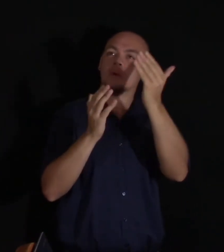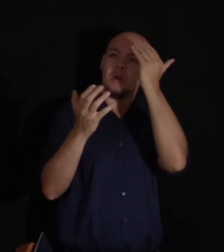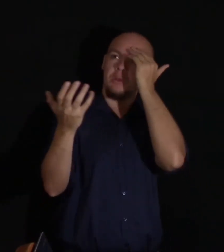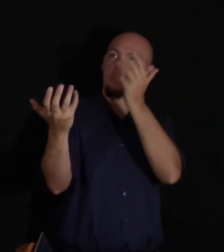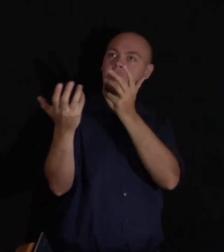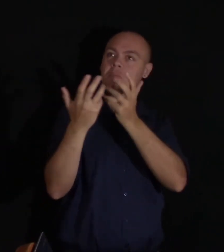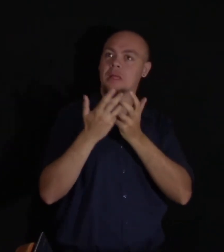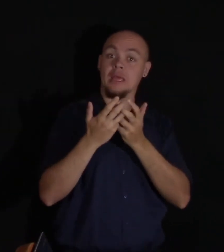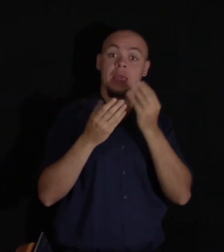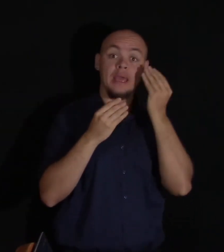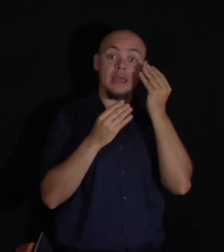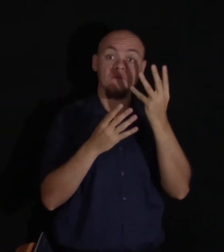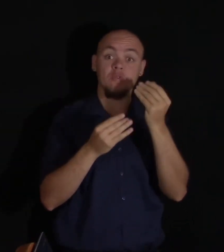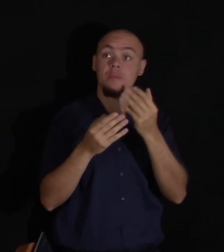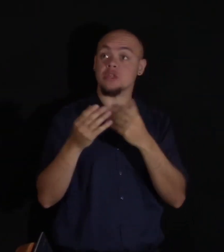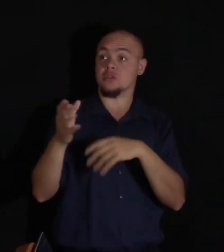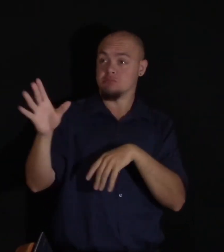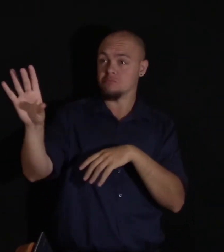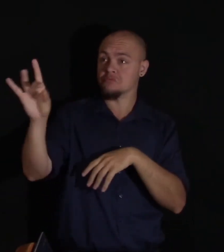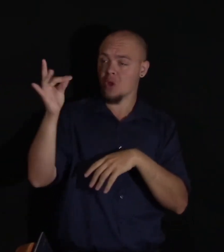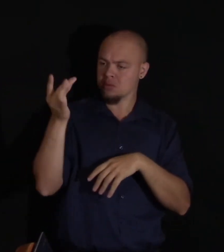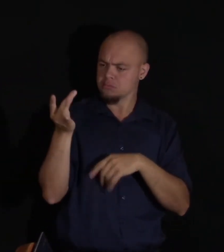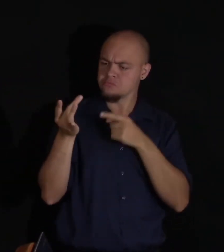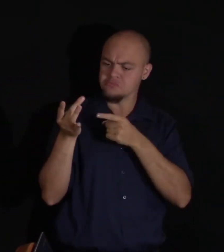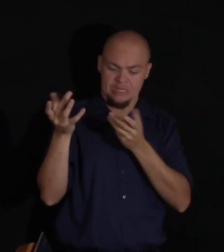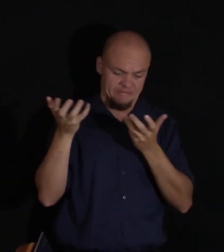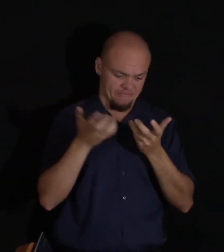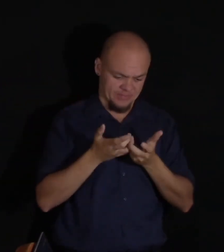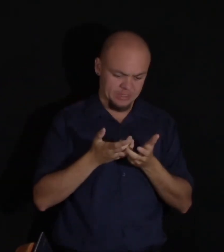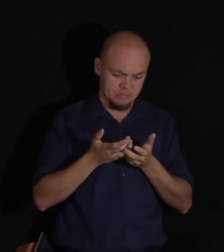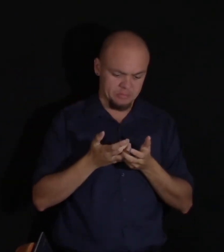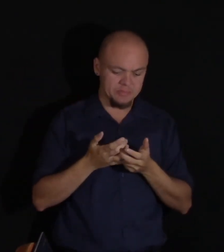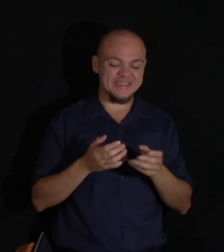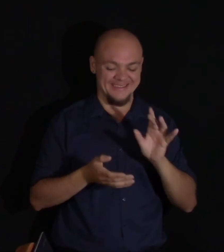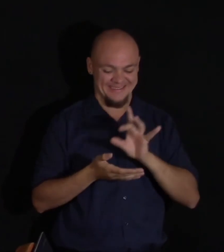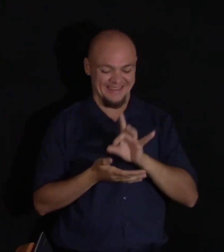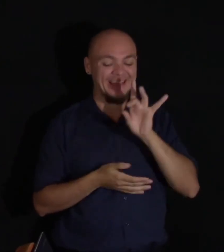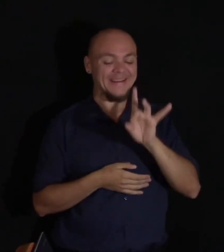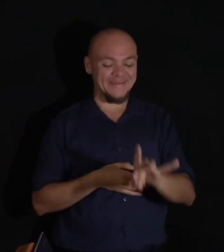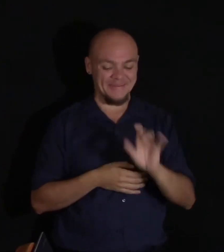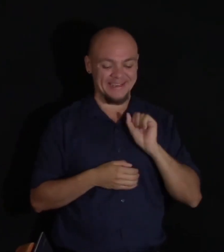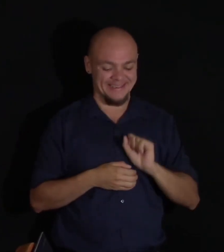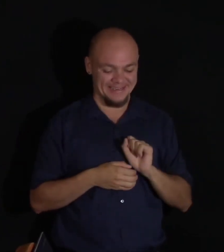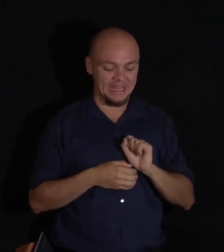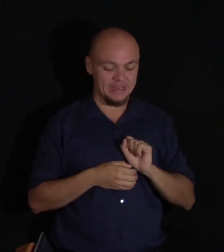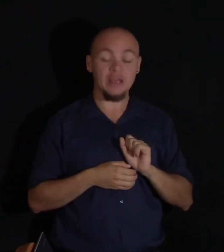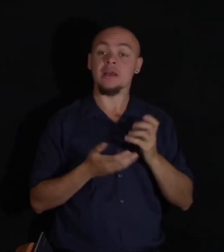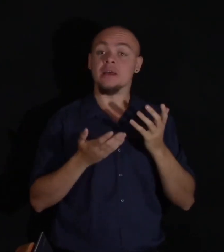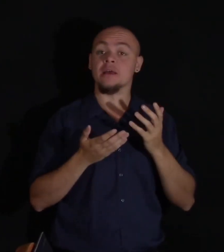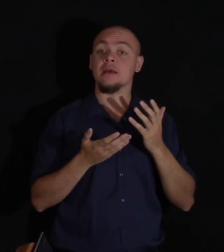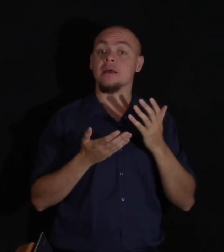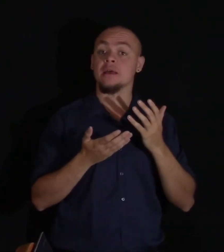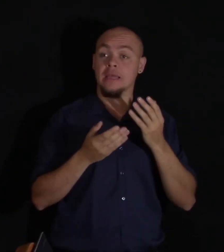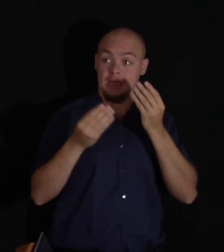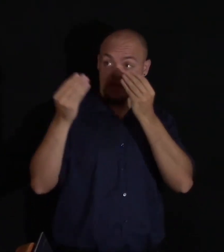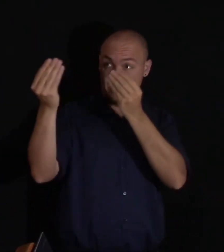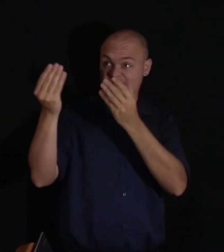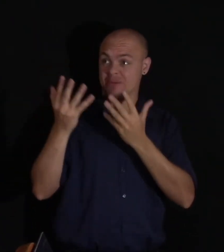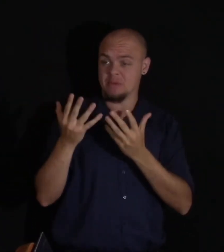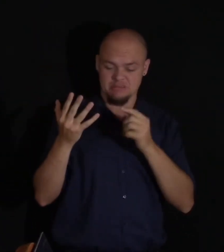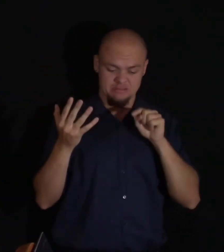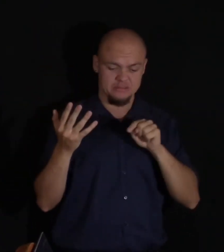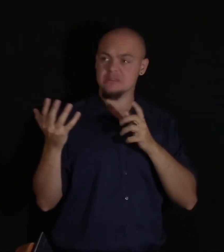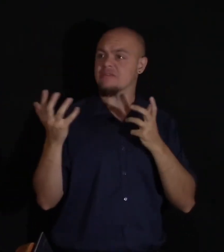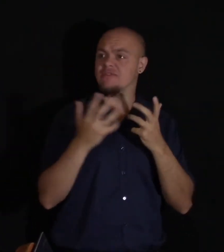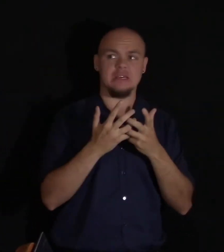any information that comes in, we check if it fits into the picture, then we put it into the puzzle. Any information that doesn't fit into